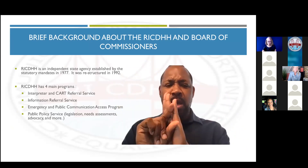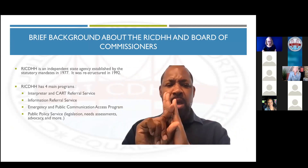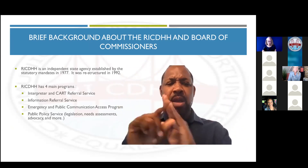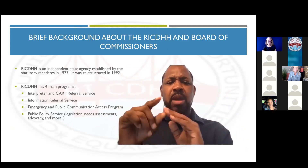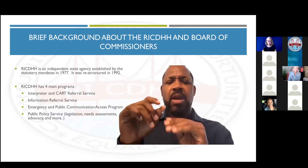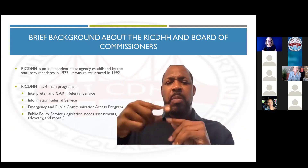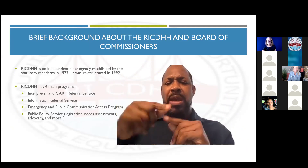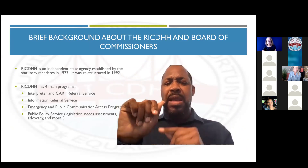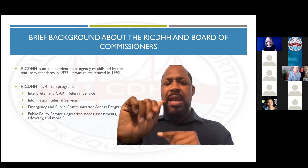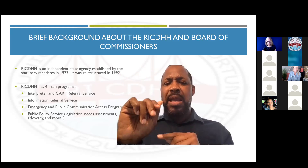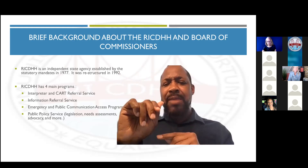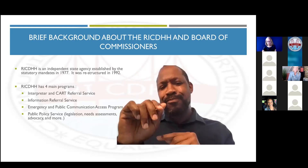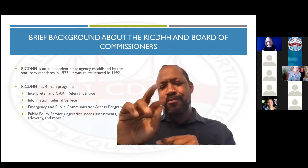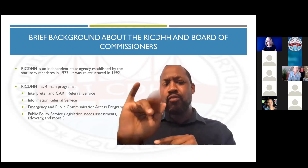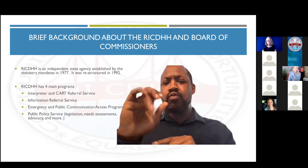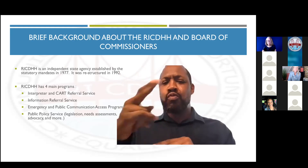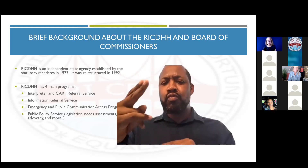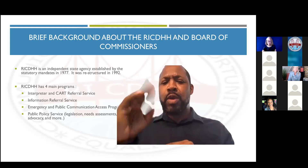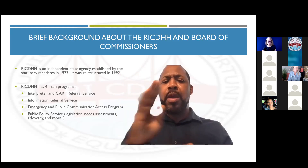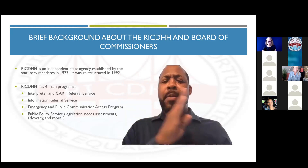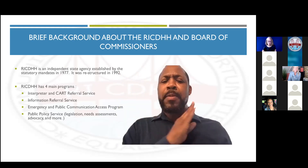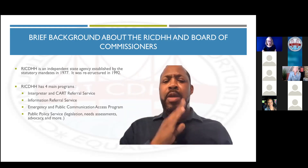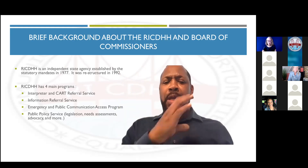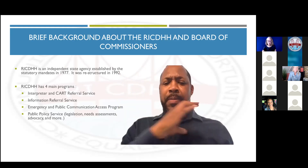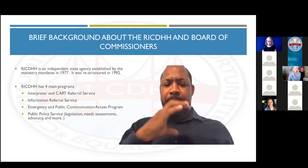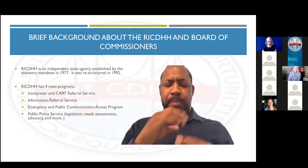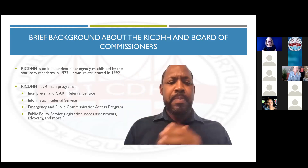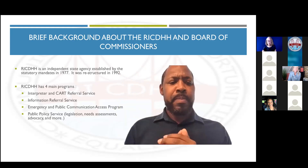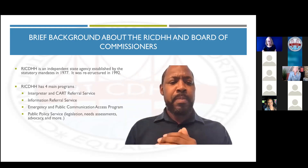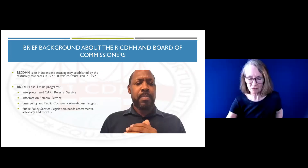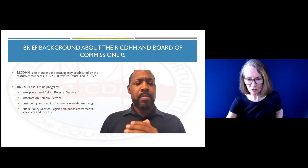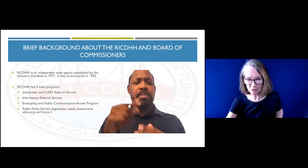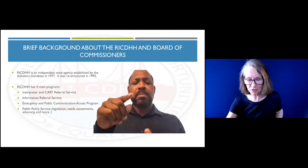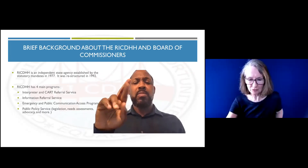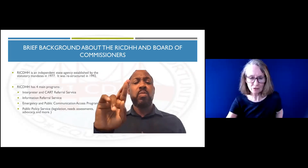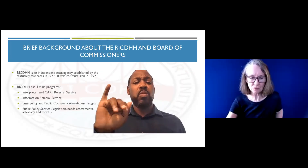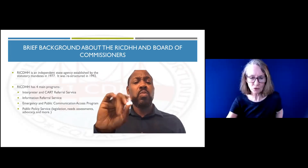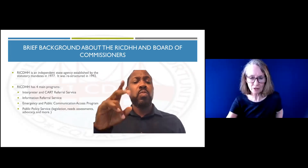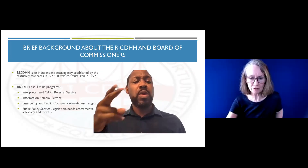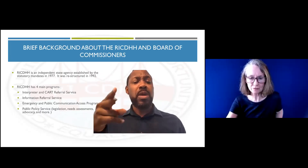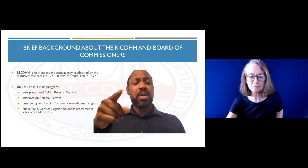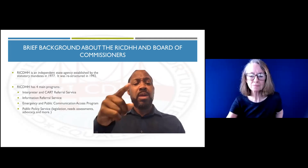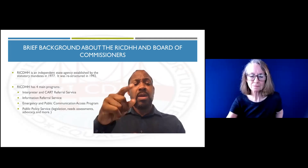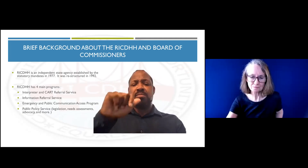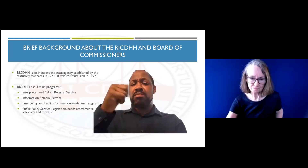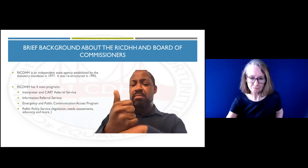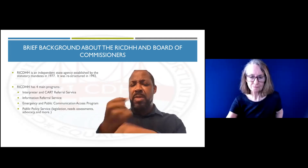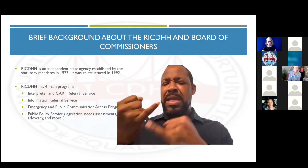I'll give you a brief background about the Commission on the Deaf and Hard of Hearing here in Rhode Island.